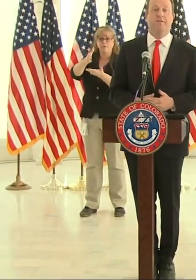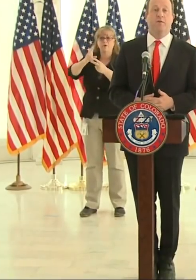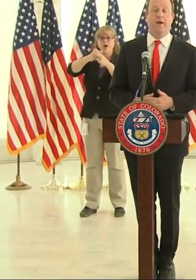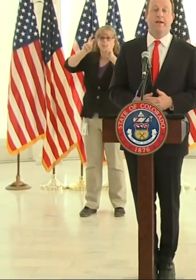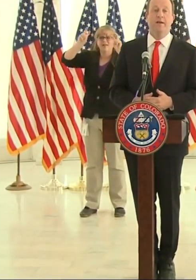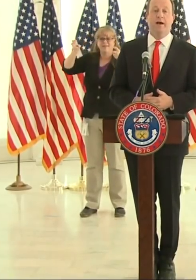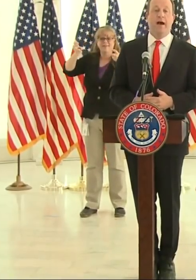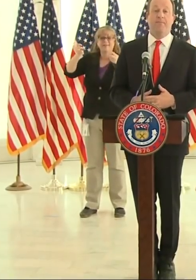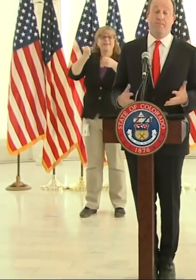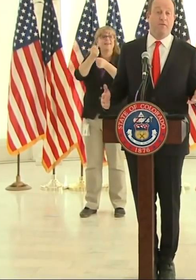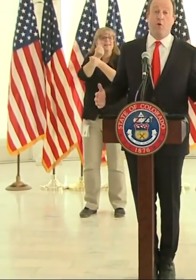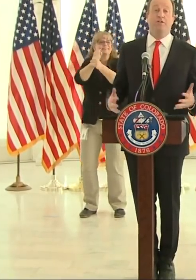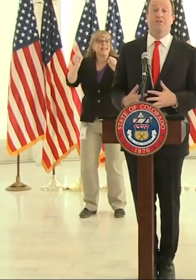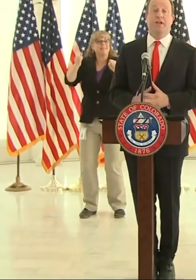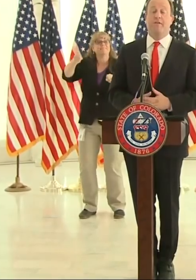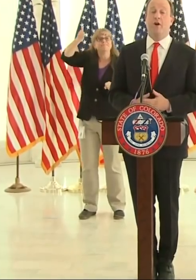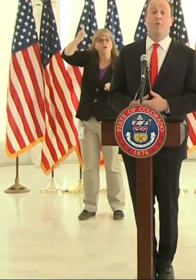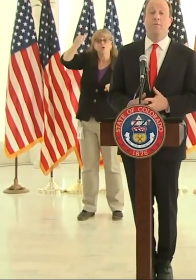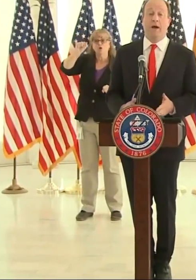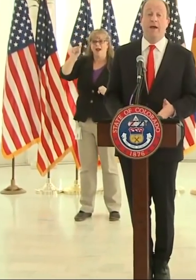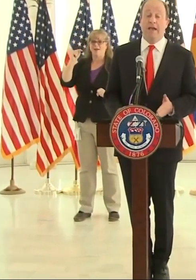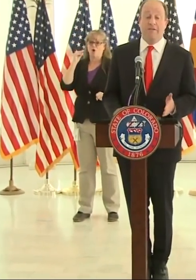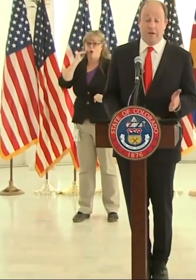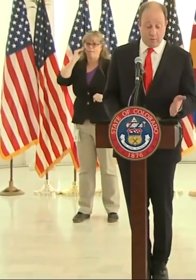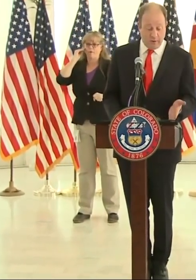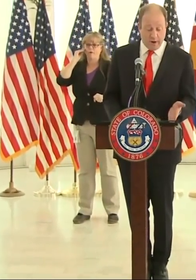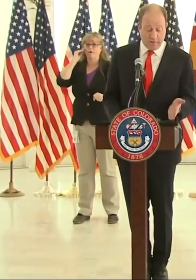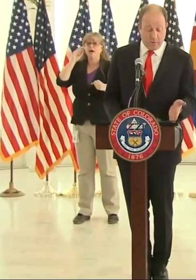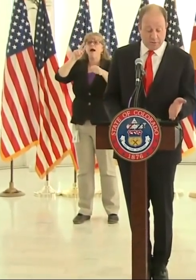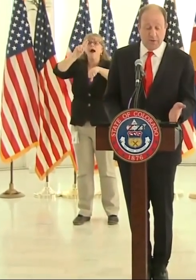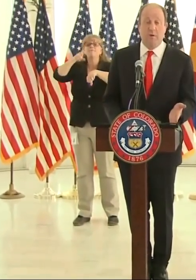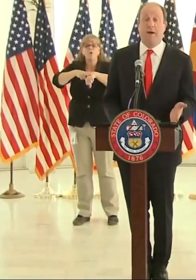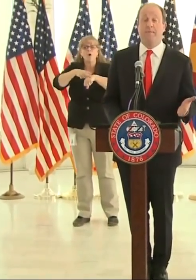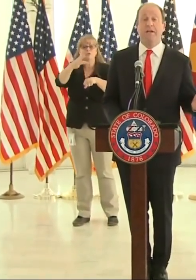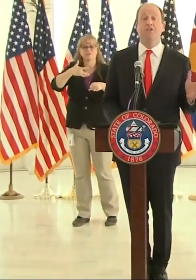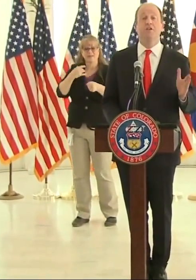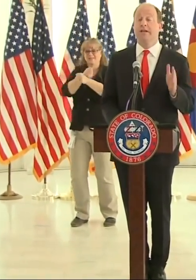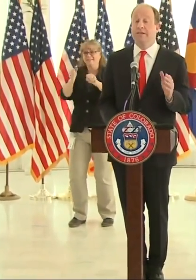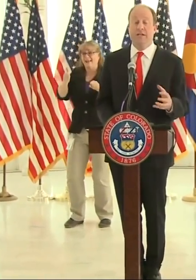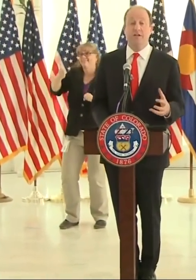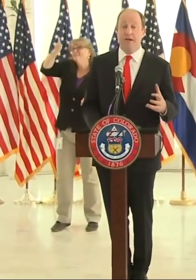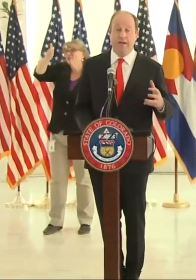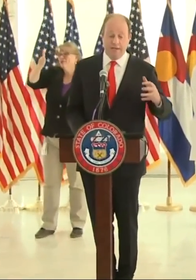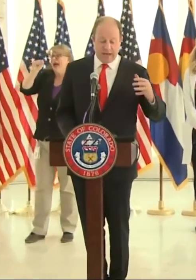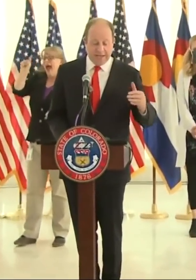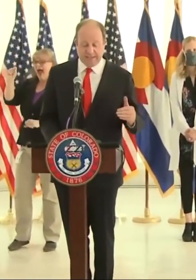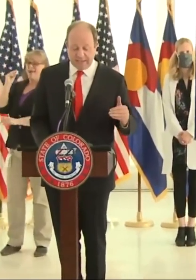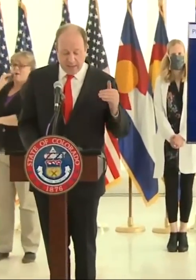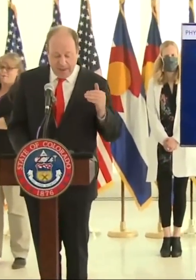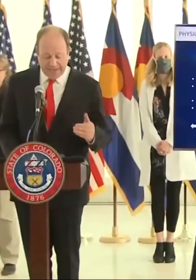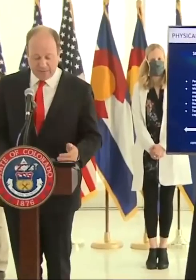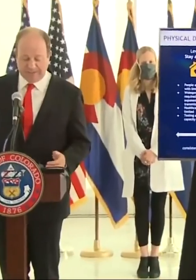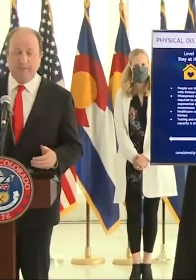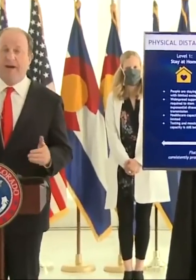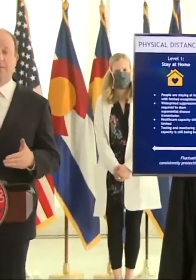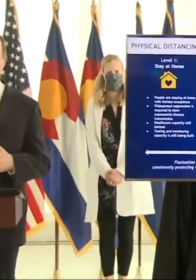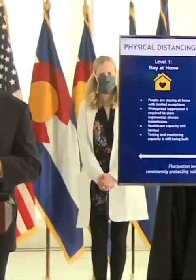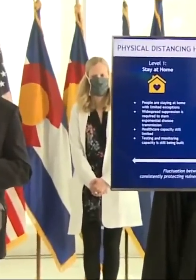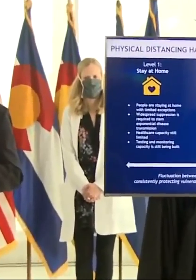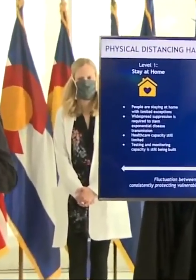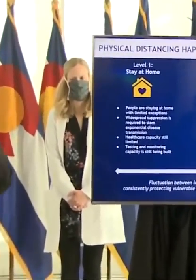good title for it. Of course, you're safer at home. If you're part of our most vulnerable population, you need to continue to isolate to the maximum